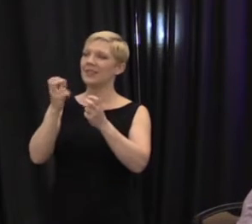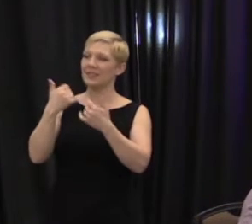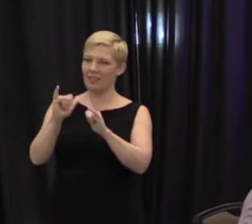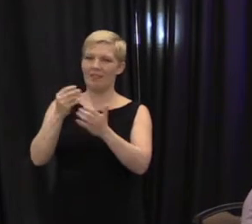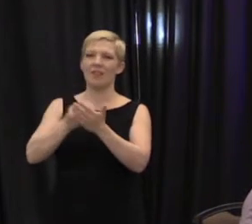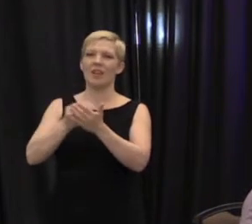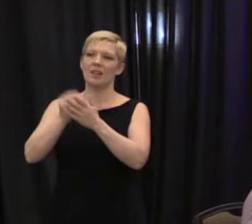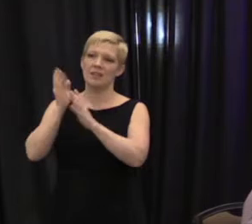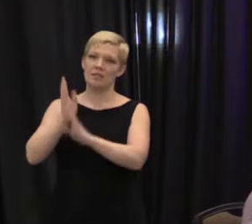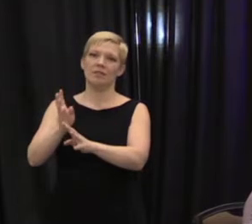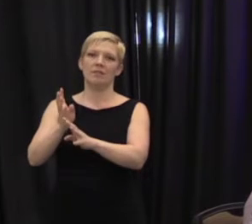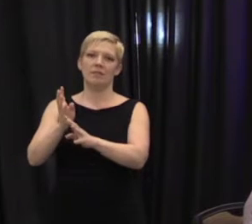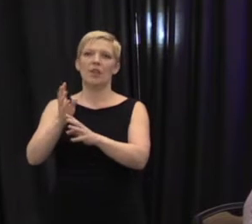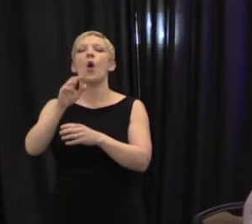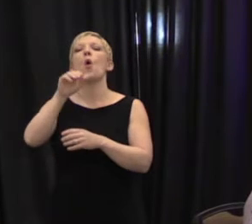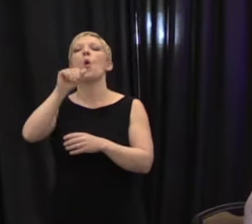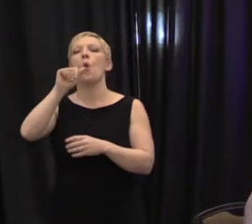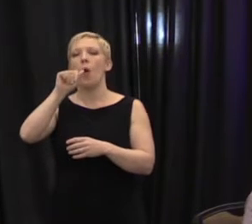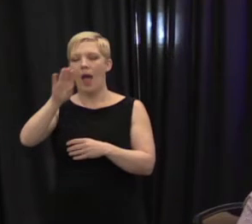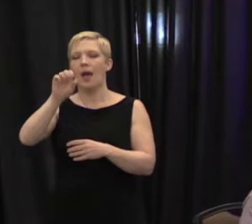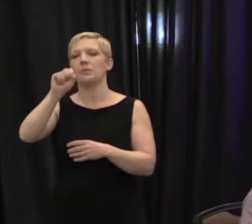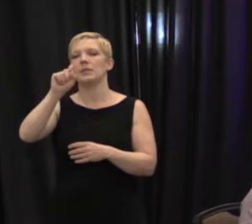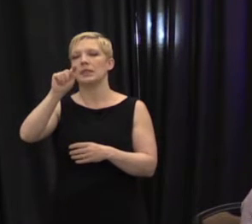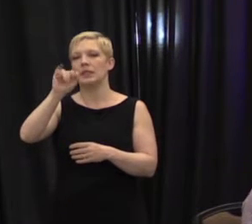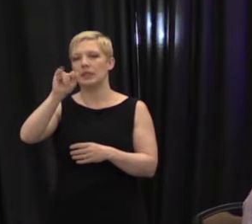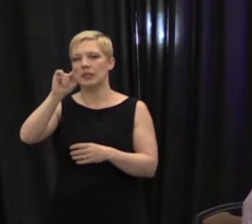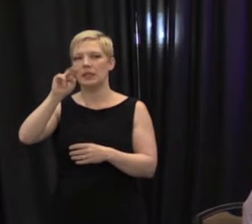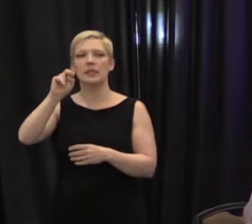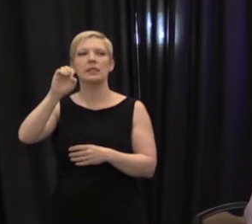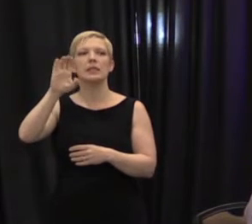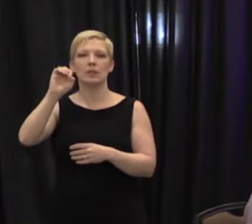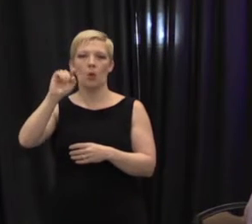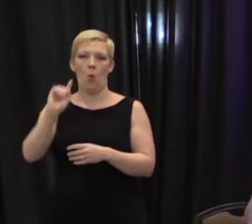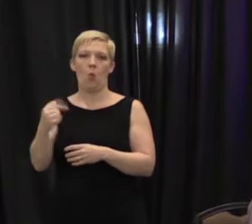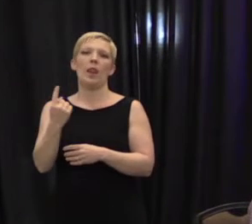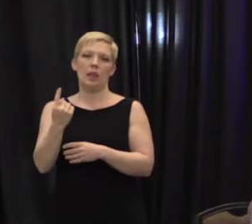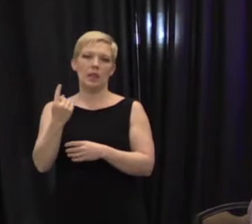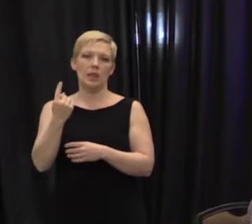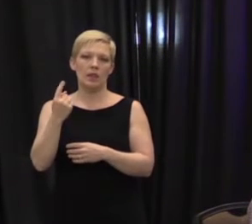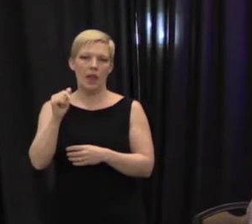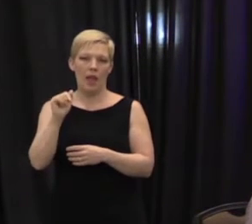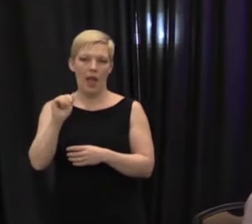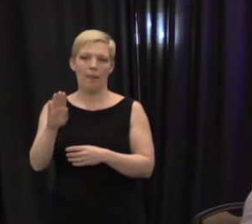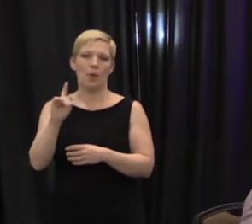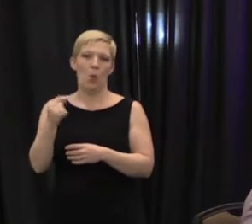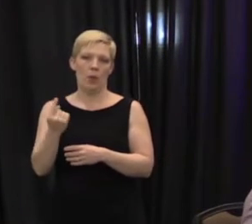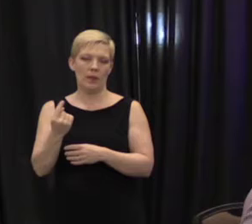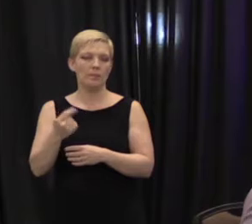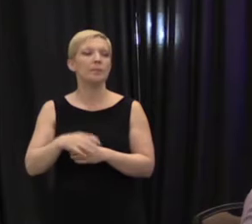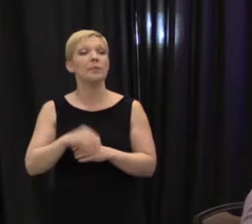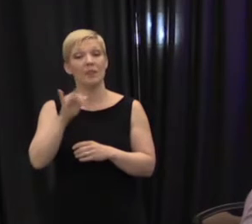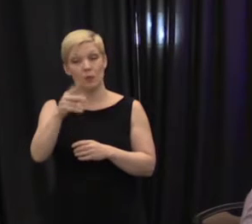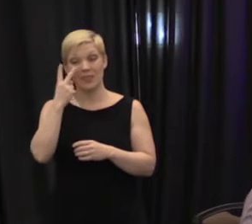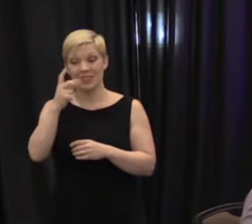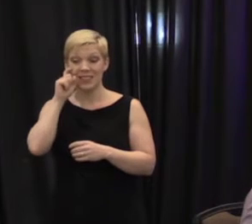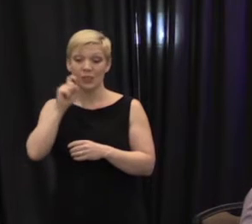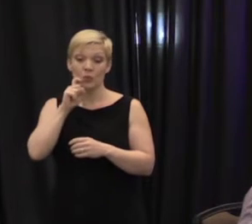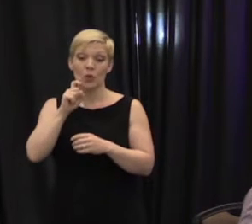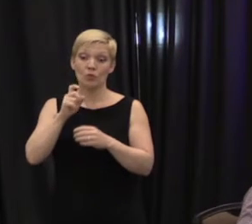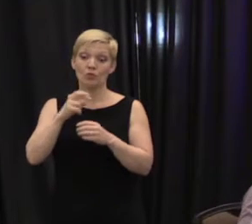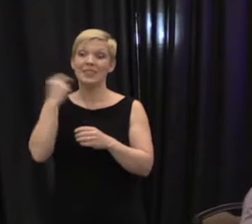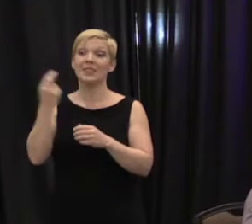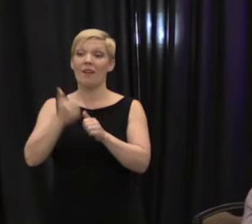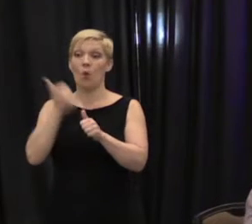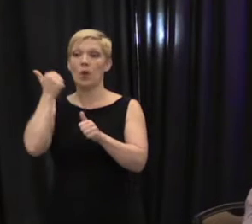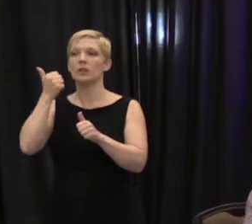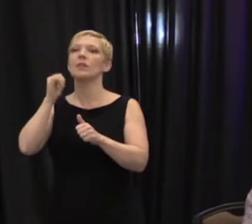funding streams that go into abstinence-only programming and services, but it's the same thing. So if you see sexual risk avoidance as a language,